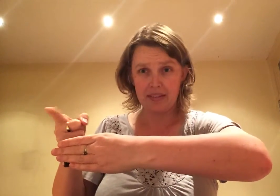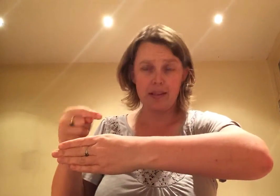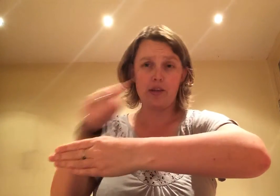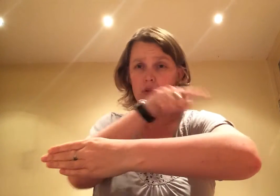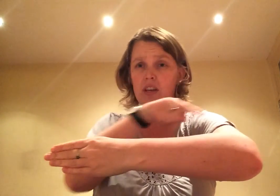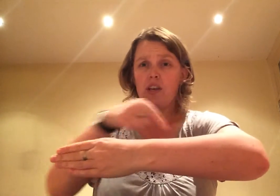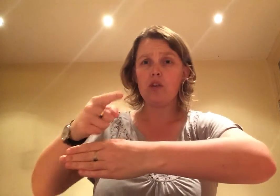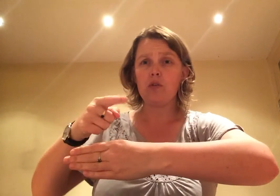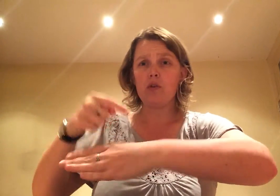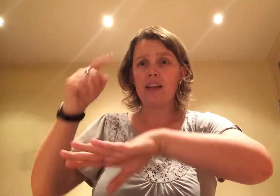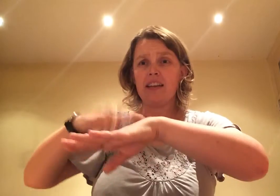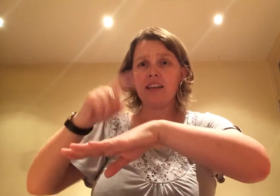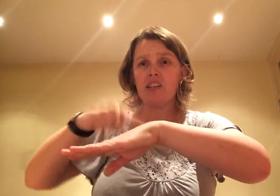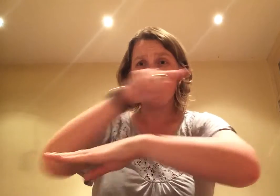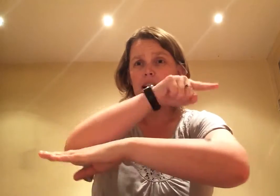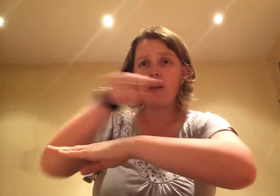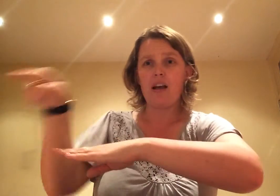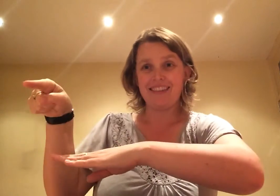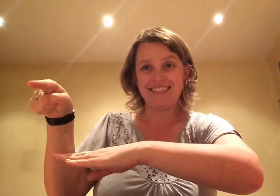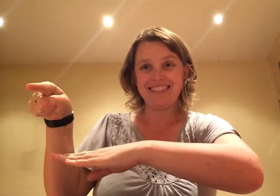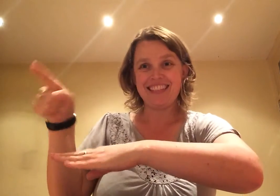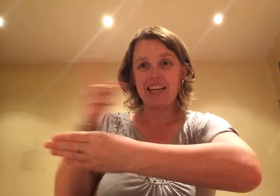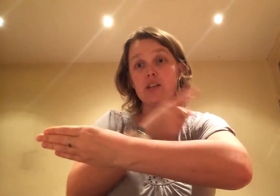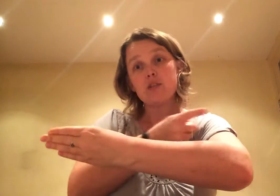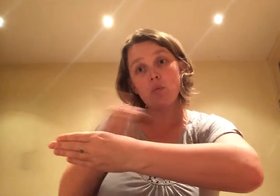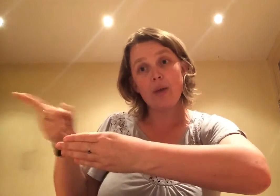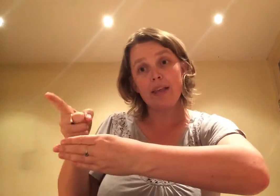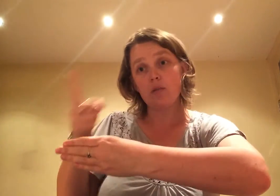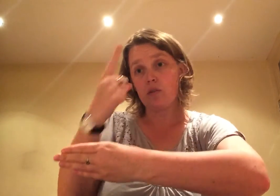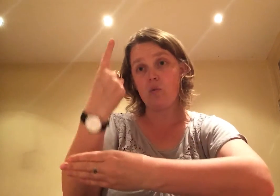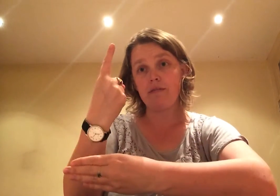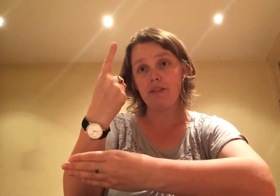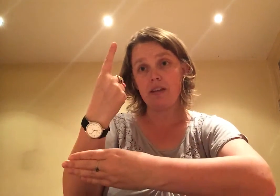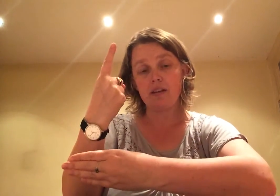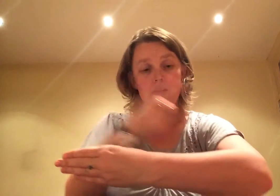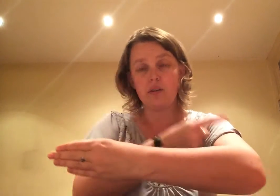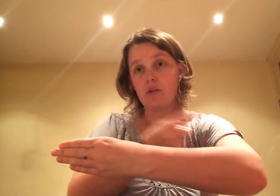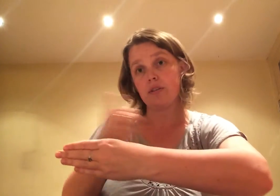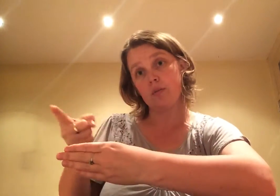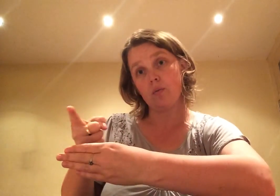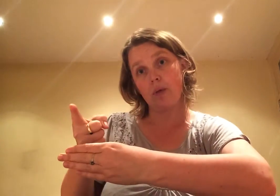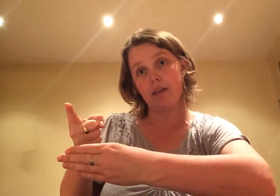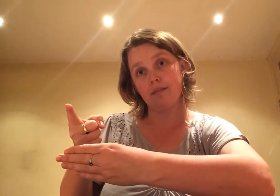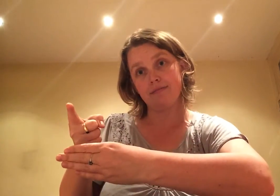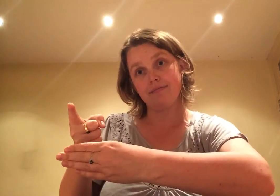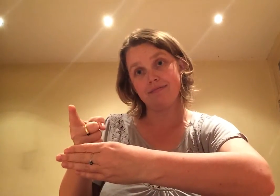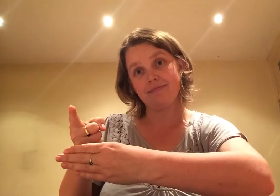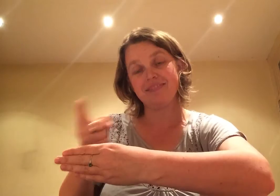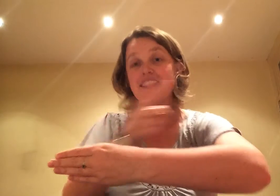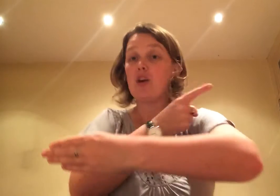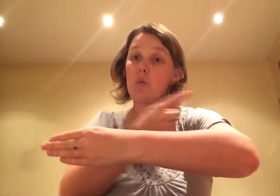is like your like timeline. Okay, so week. Just one finger going across week.